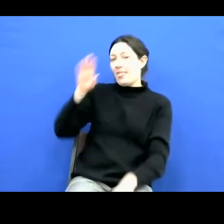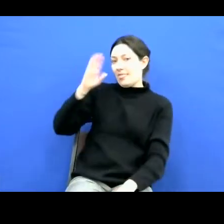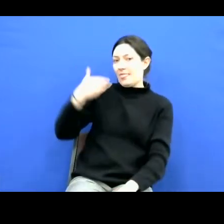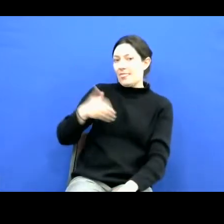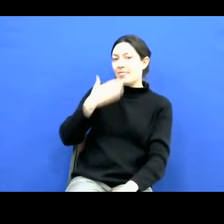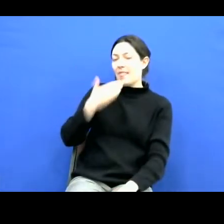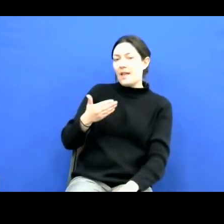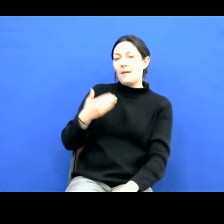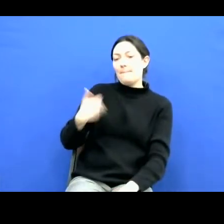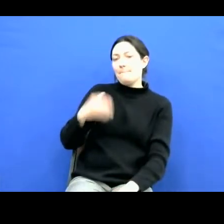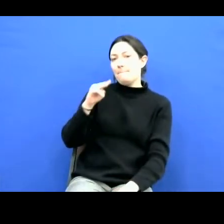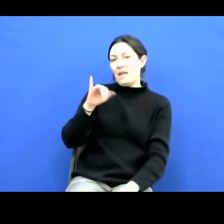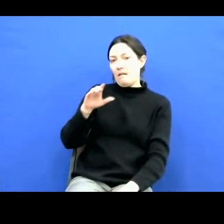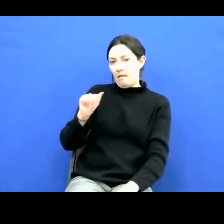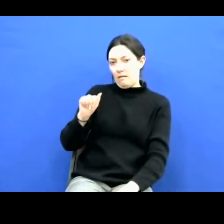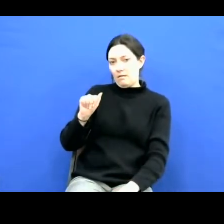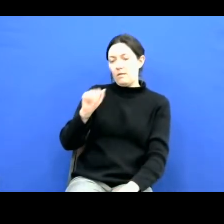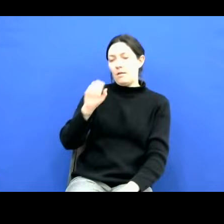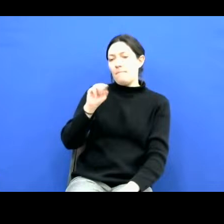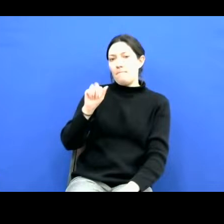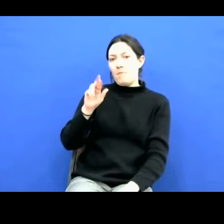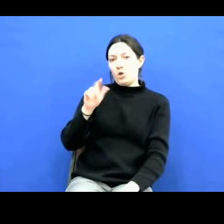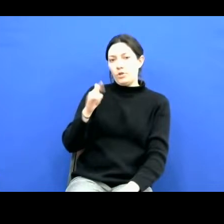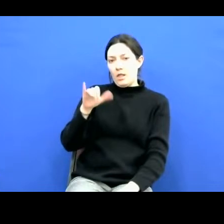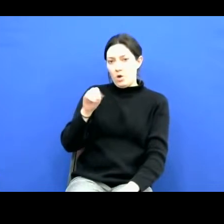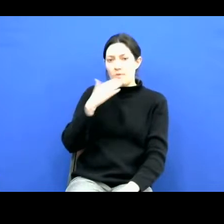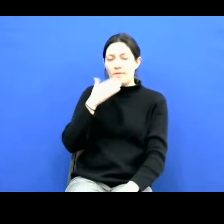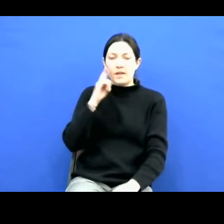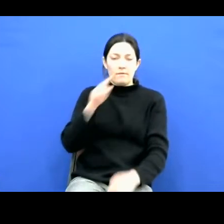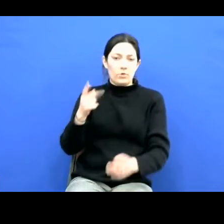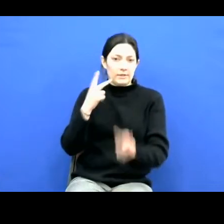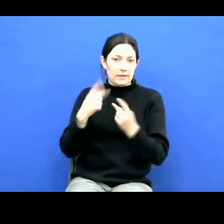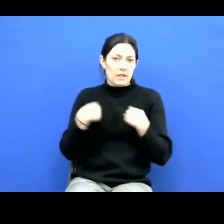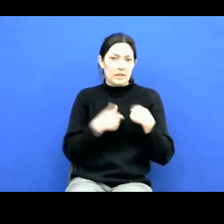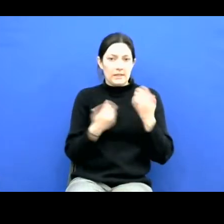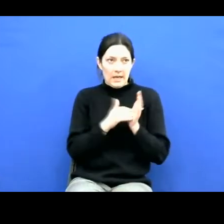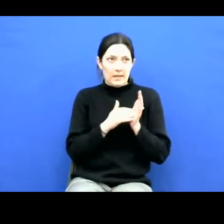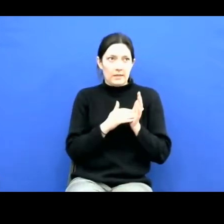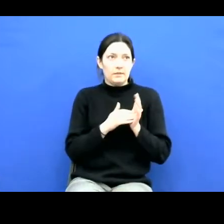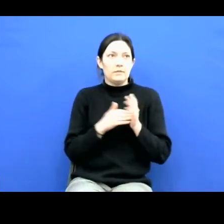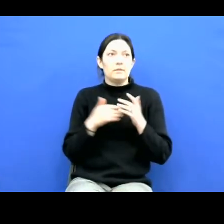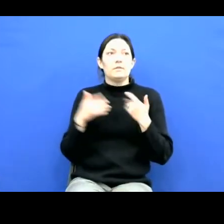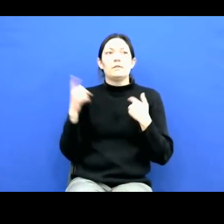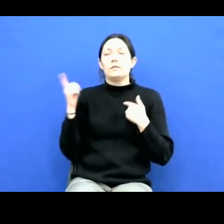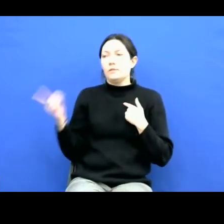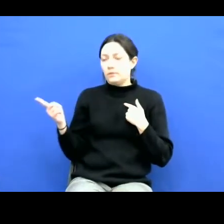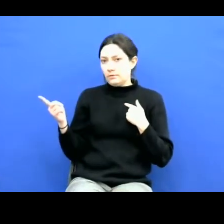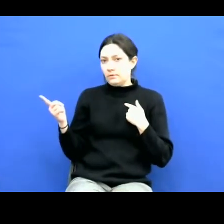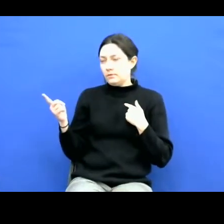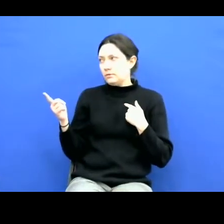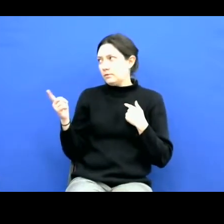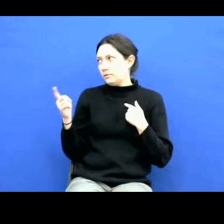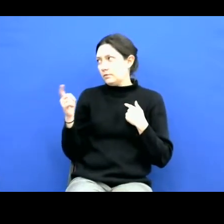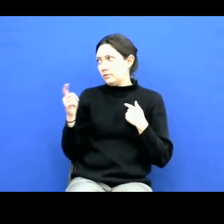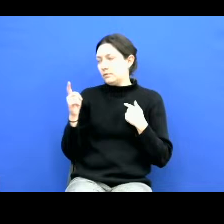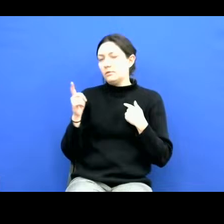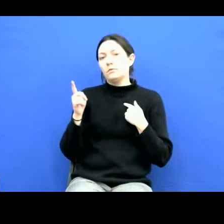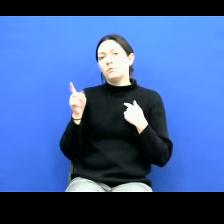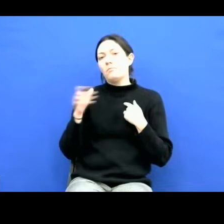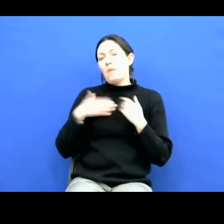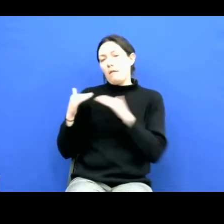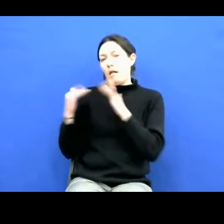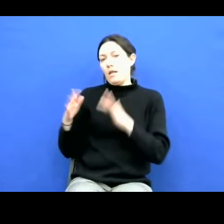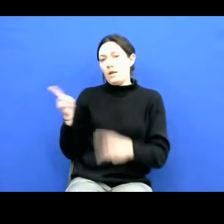Mia Morgillo. I represent Green Spark Solar along with my colleague Matt Vanderbrook. I just wanted to address a few things as far as